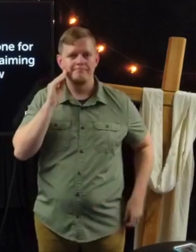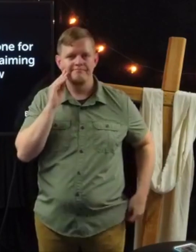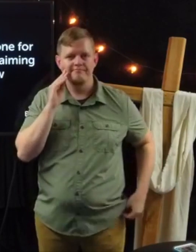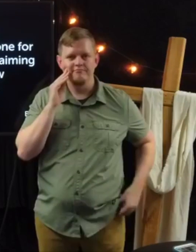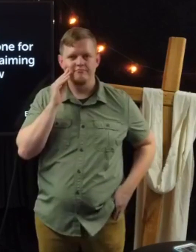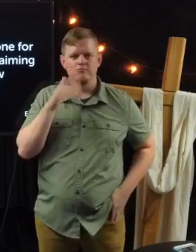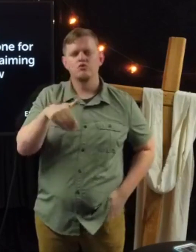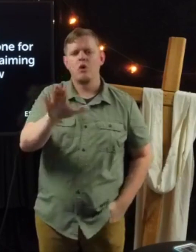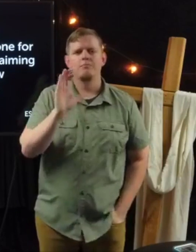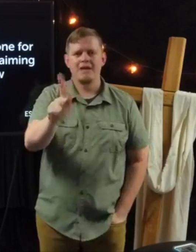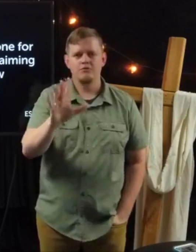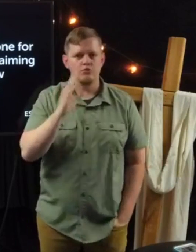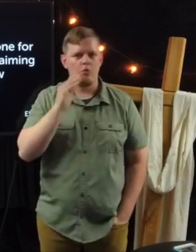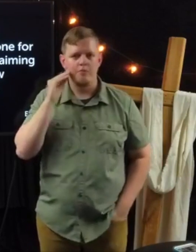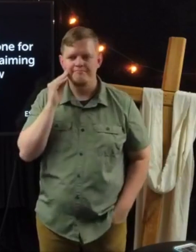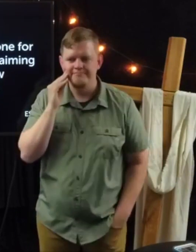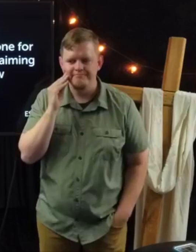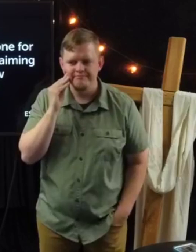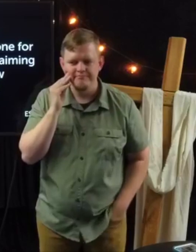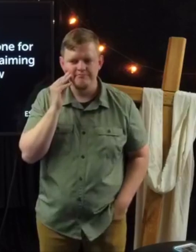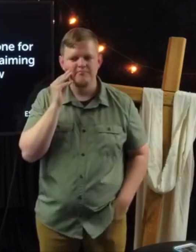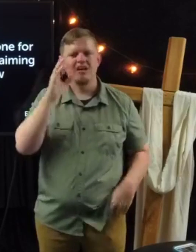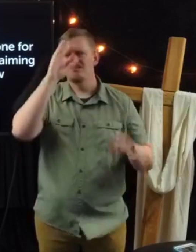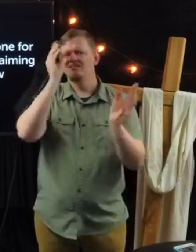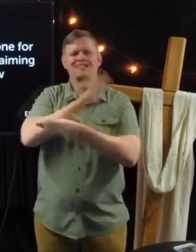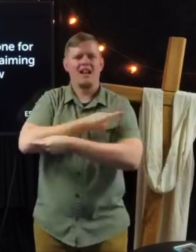Jesus then at the end said, go home, go back to your home.